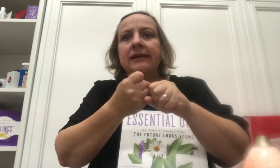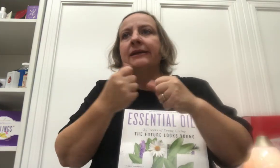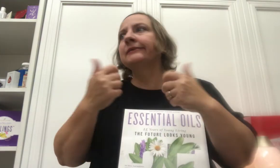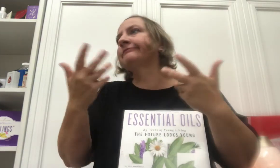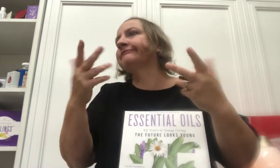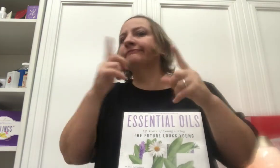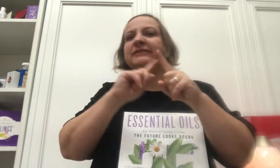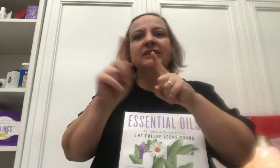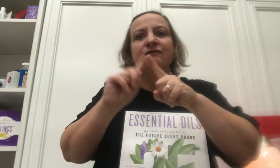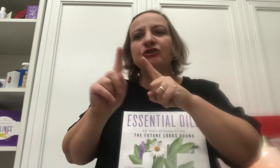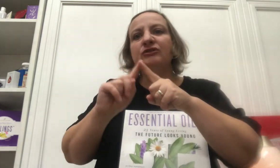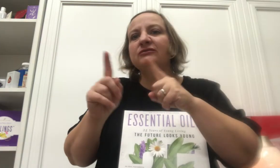cooking, for